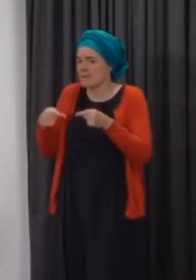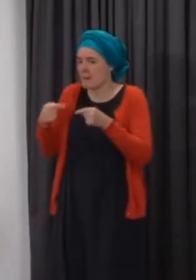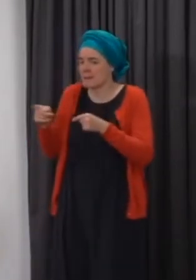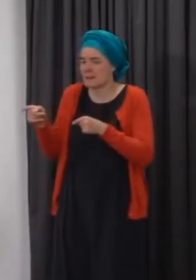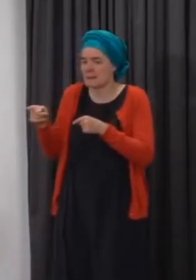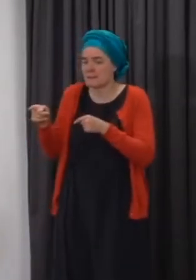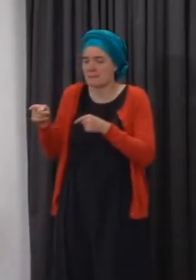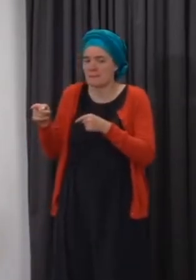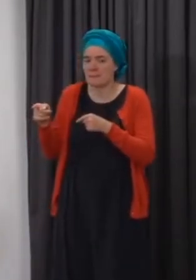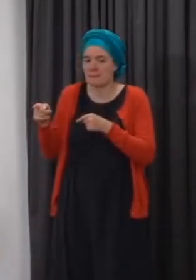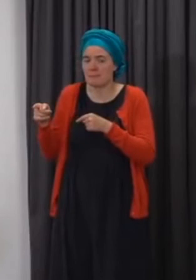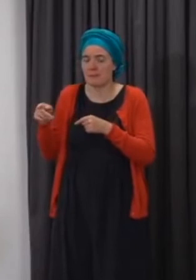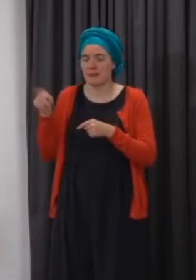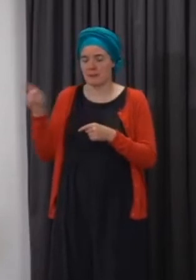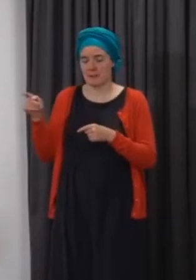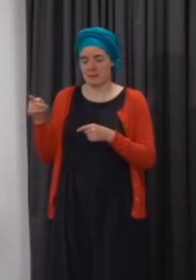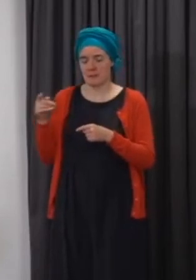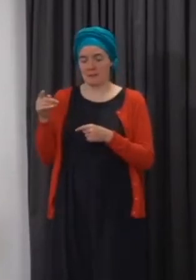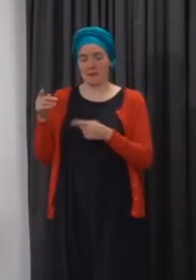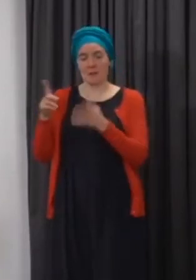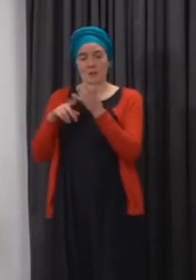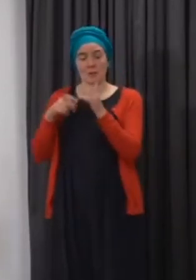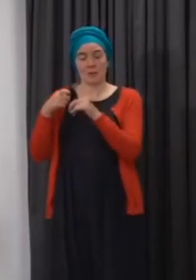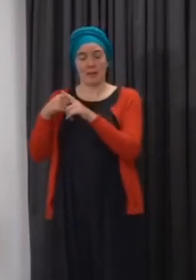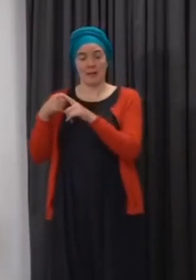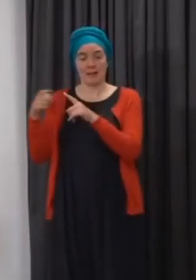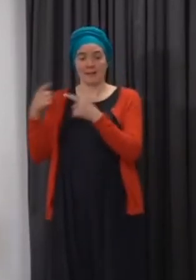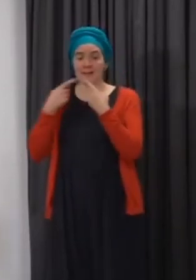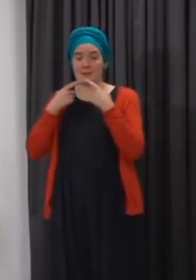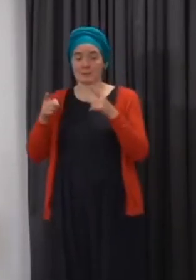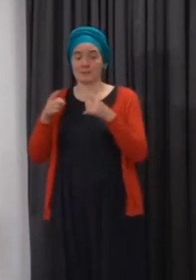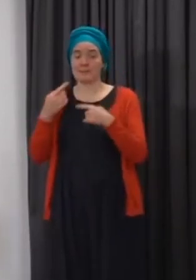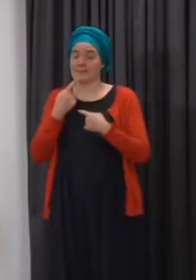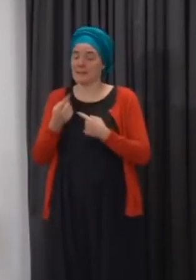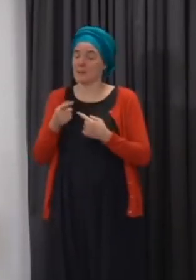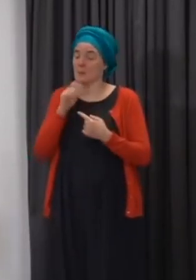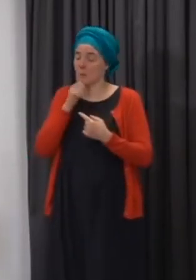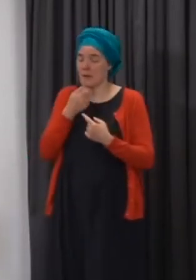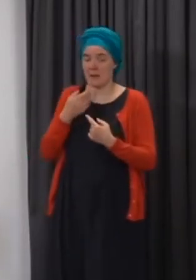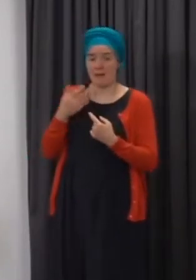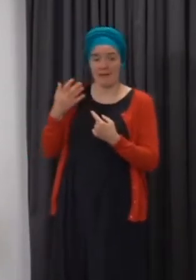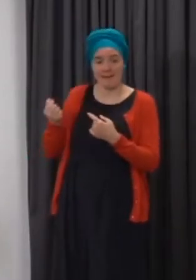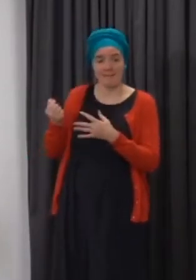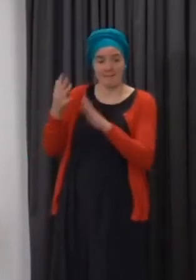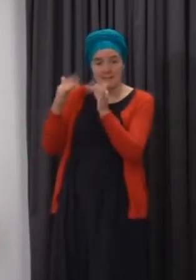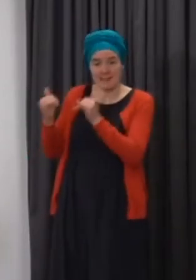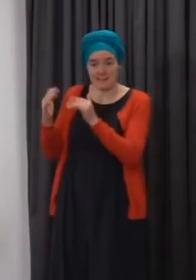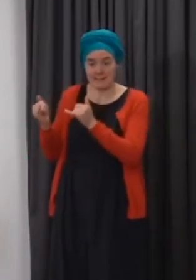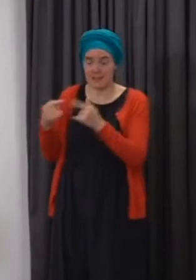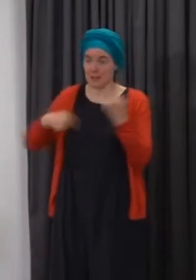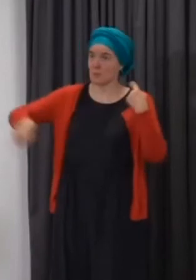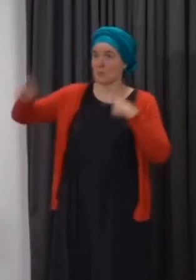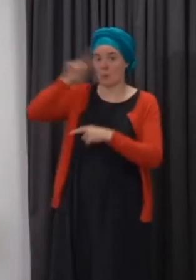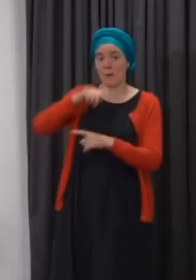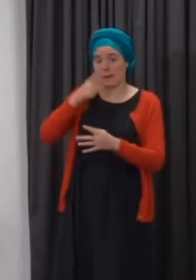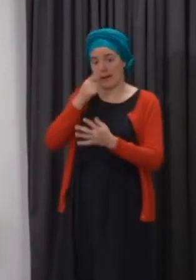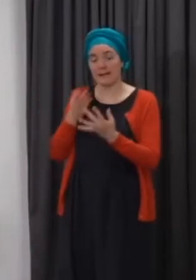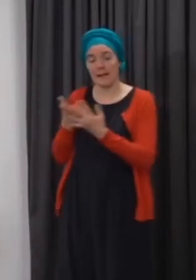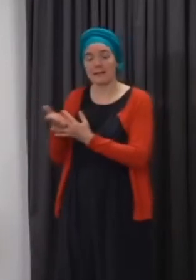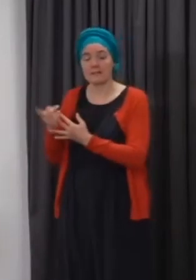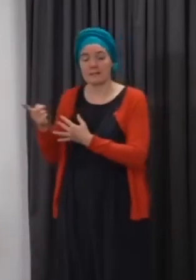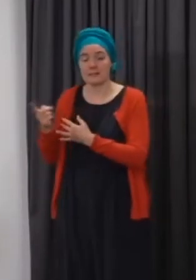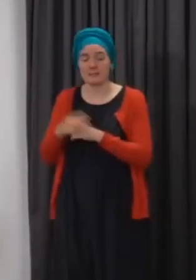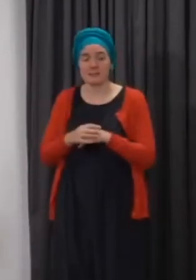but on behalf of all of the 4 home nations, that there would be access to antibody tests, and that was made clear on Monday in terms of overall